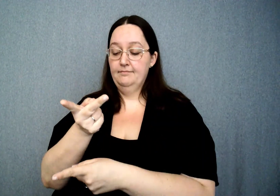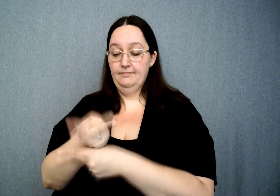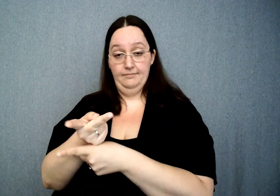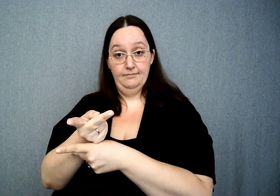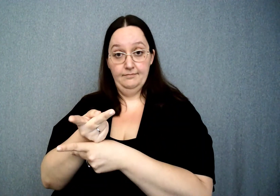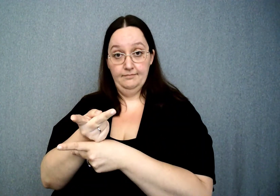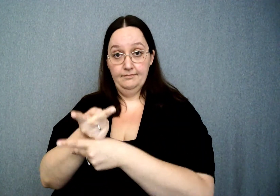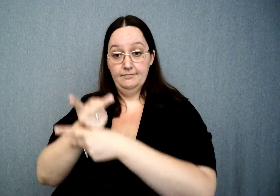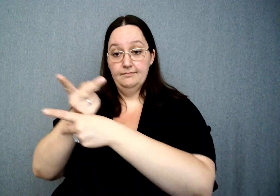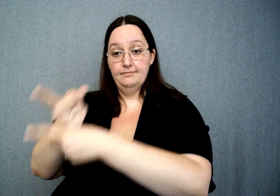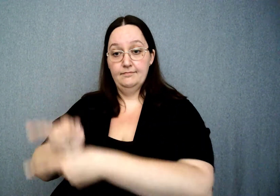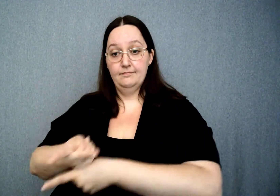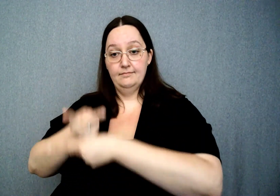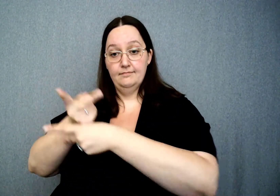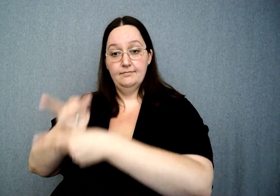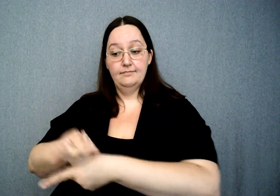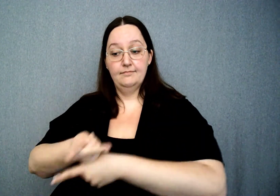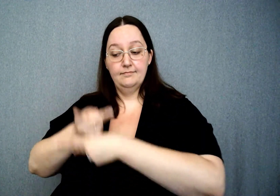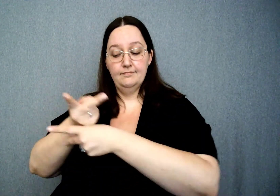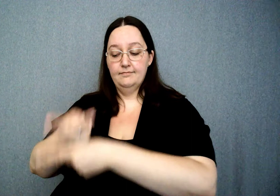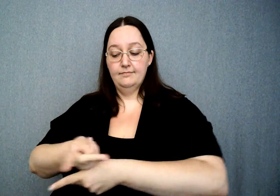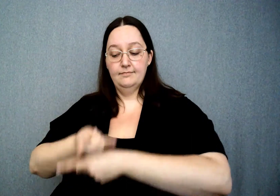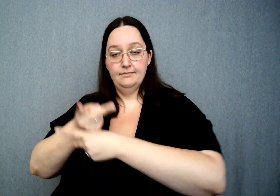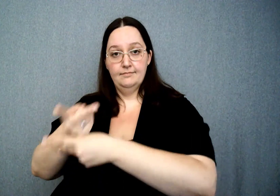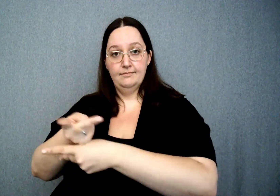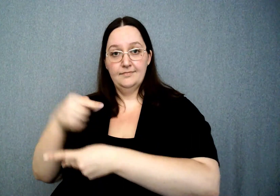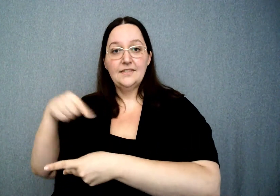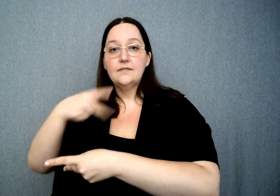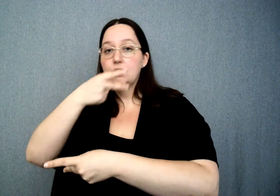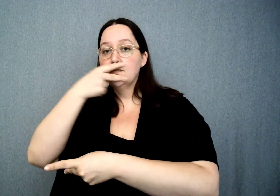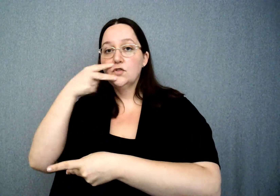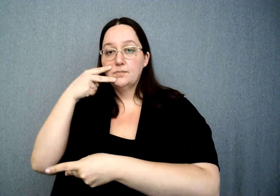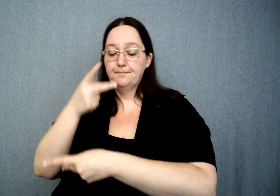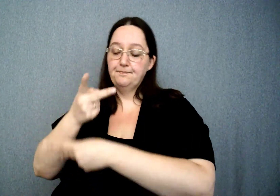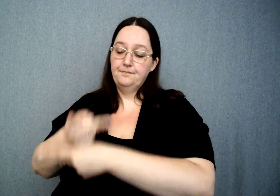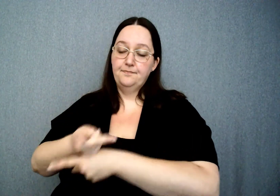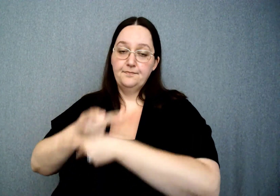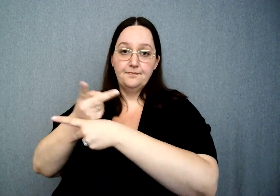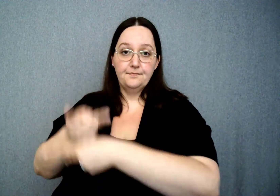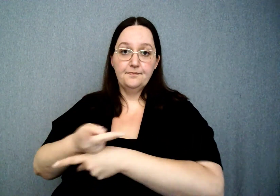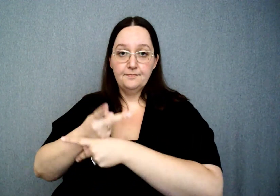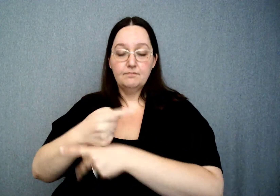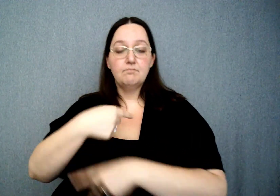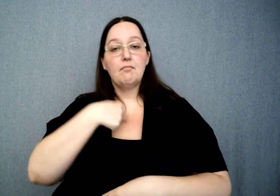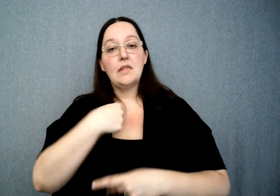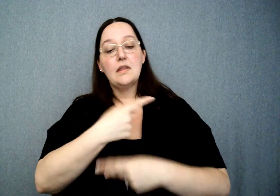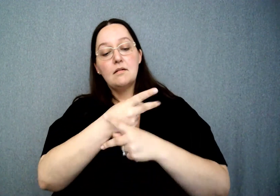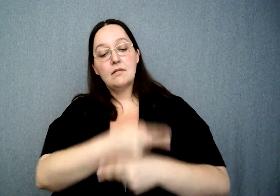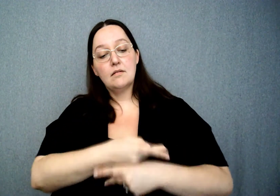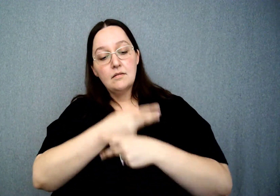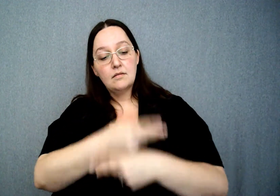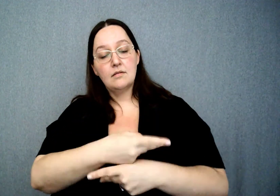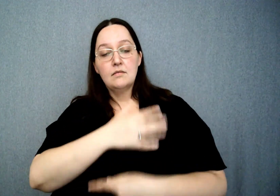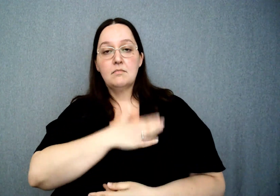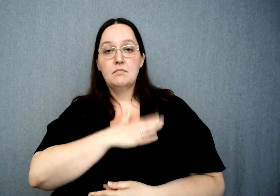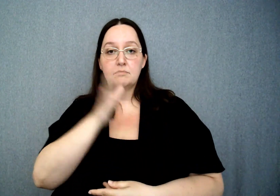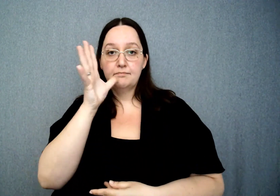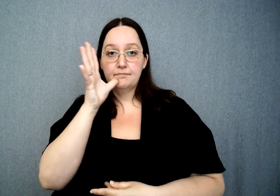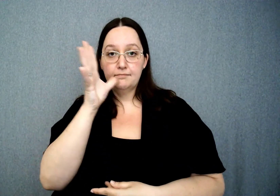take two K's, your dominant's on top, and you're going to spin forward. This is the verb, to care for. I am caring